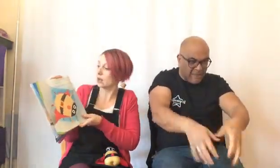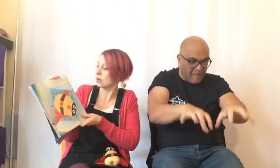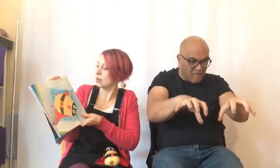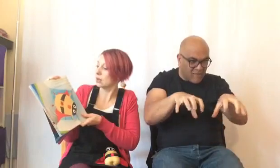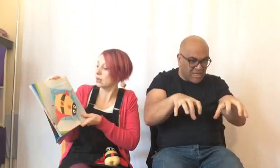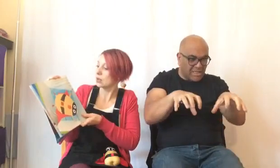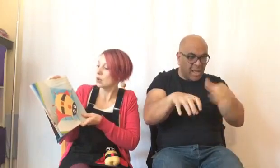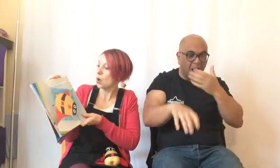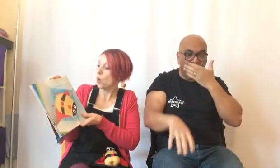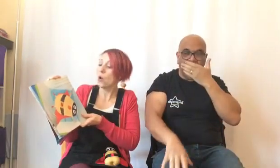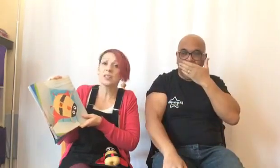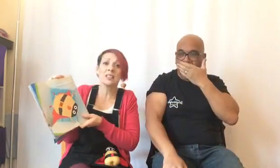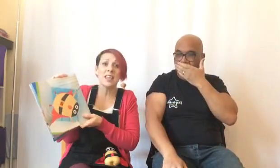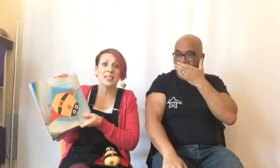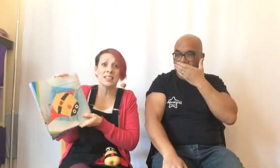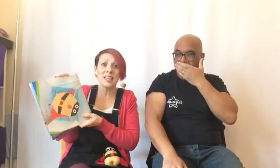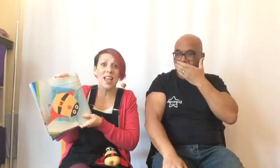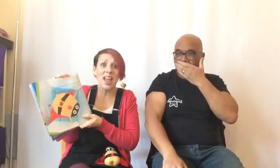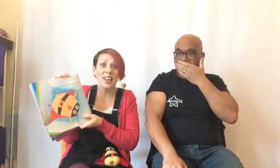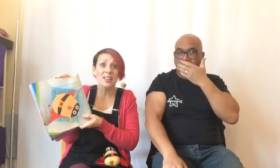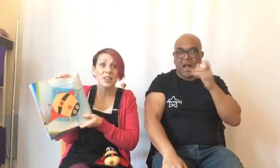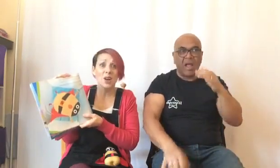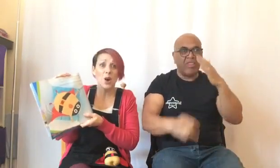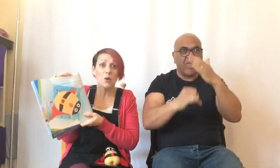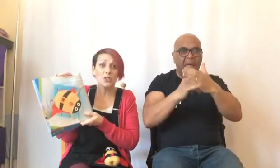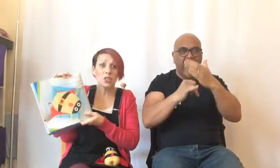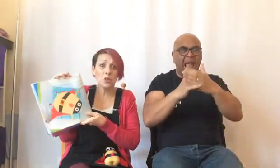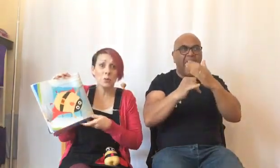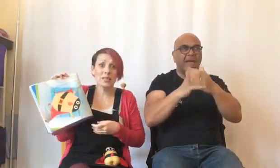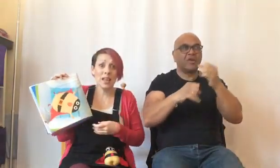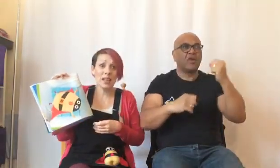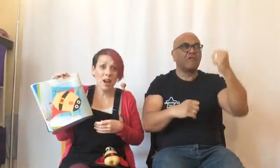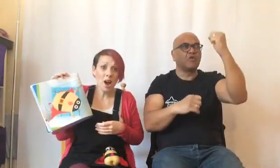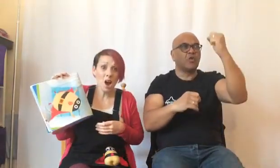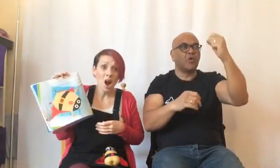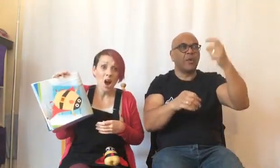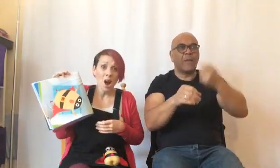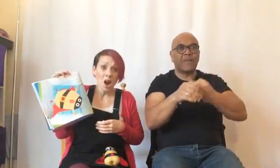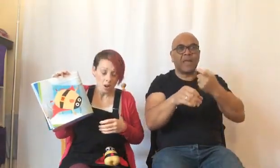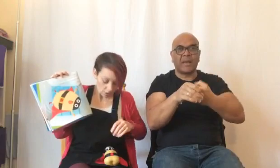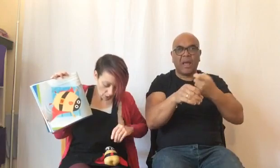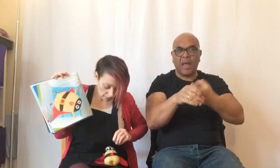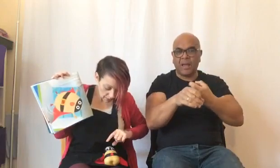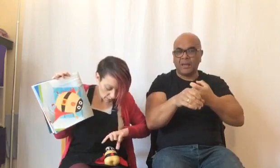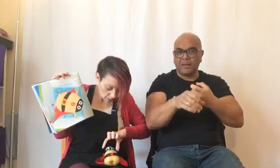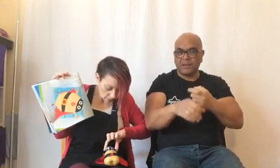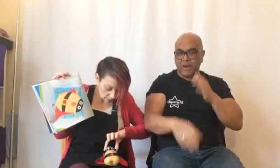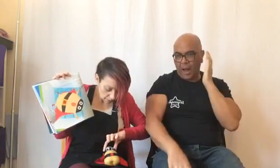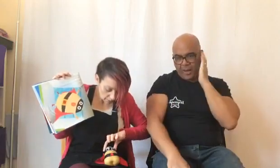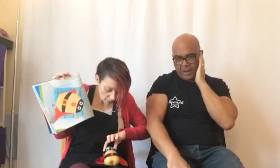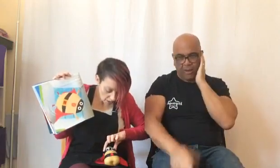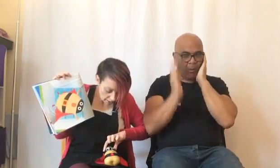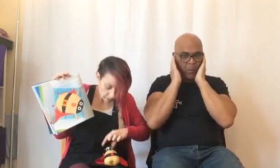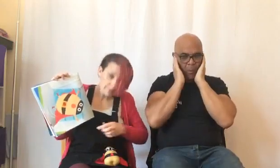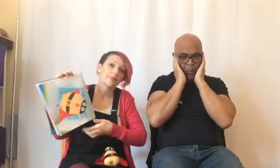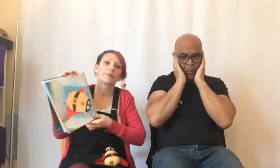freezer. Was this the end of Supertato? Don't listen,